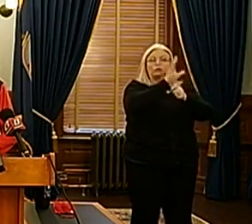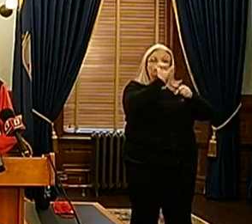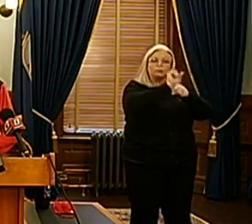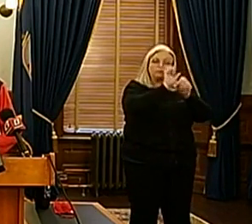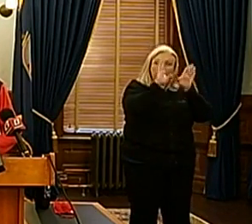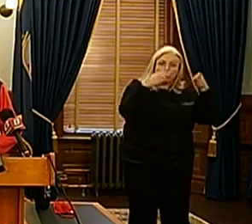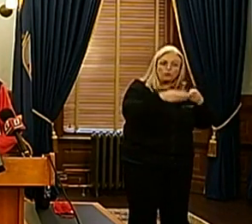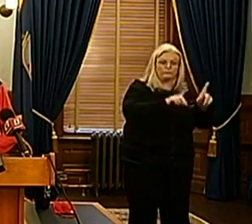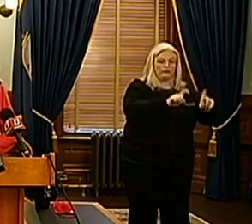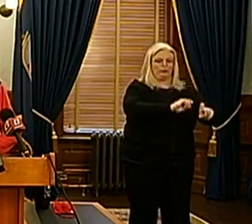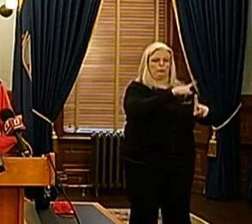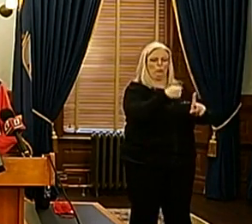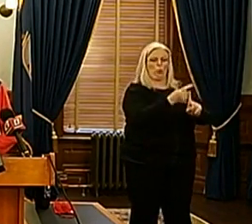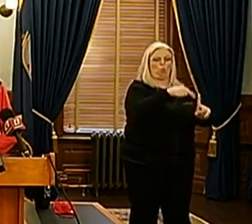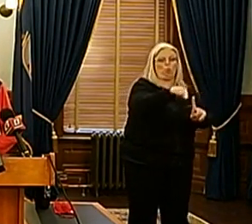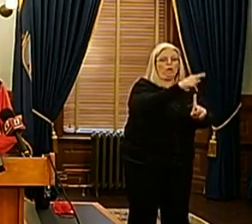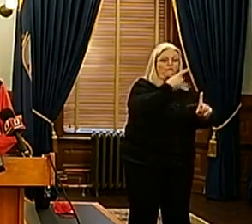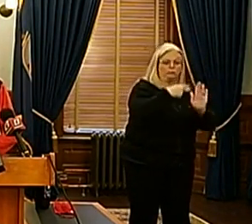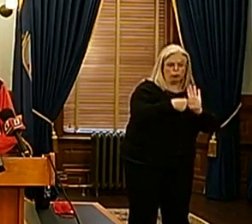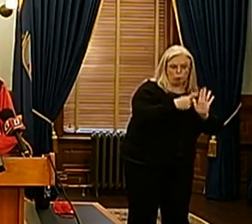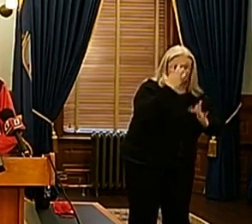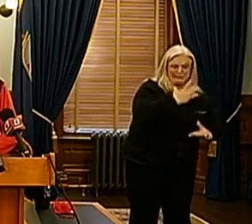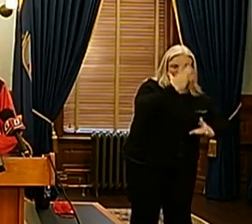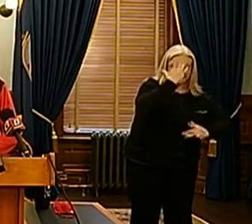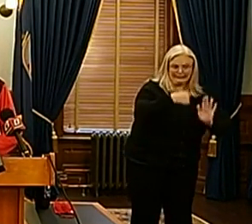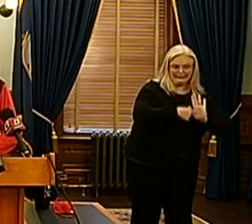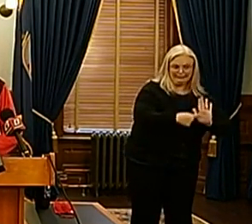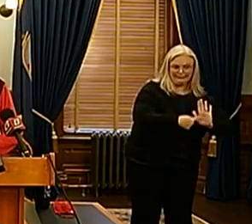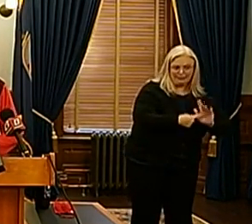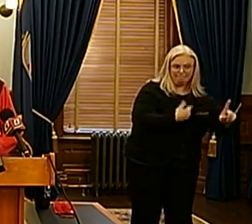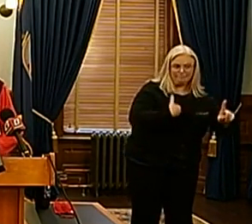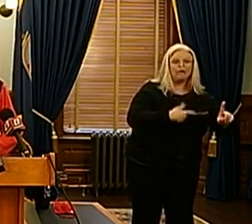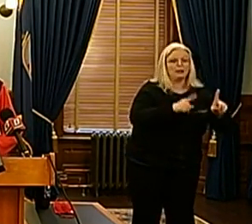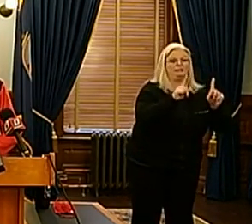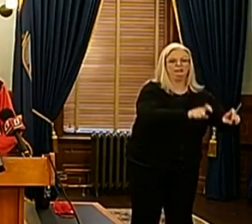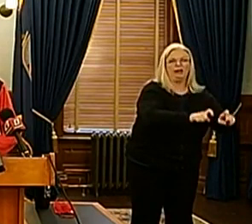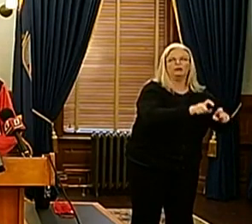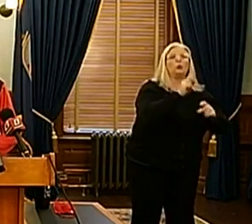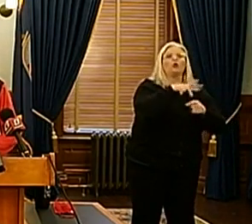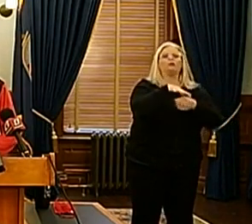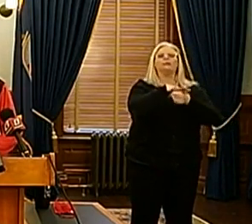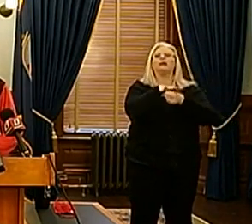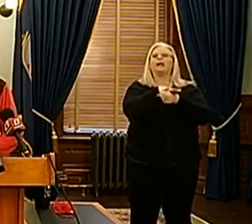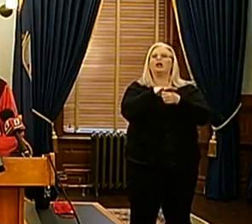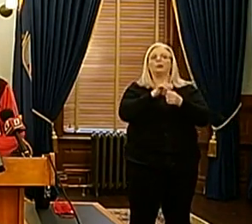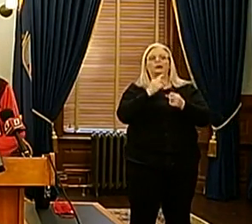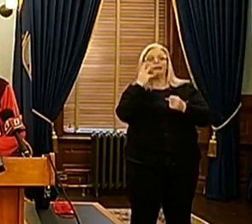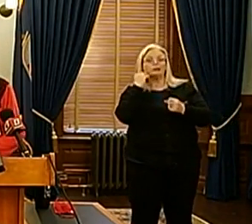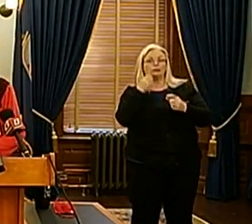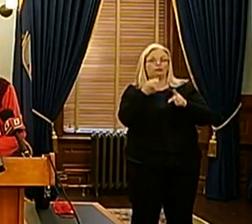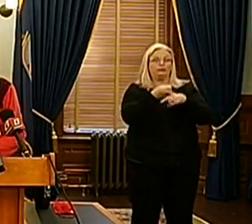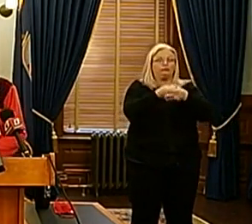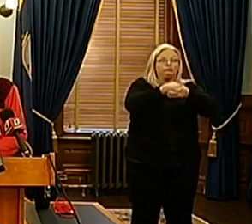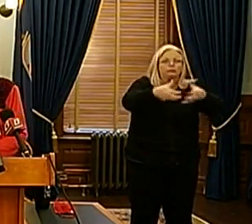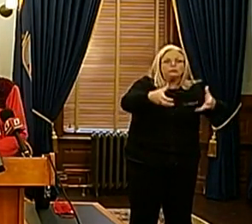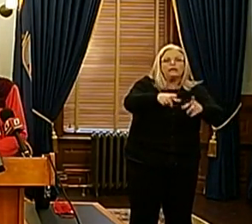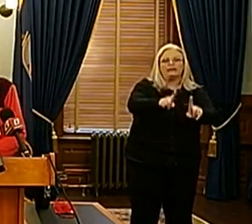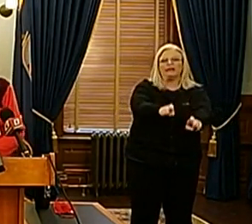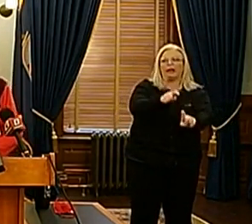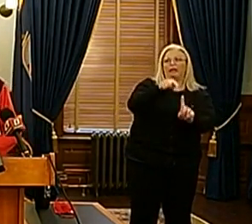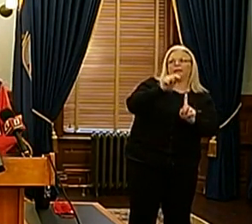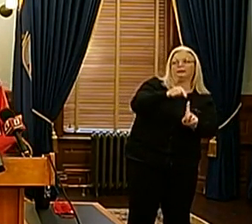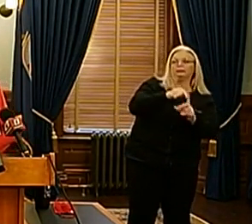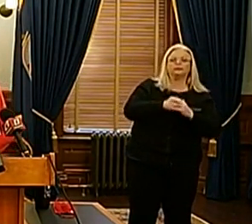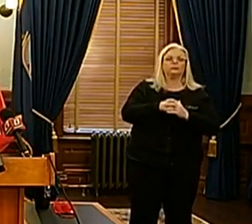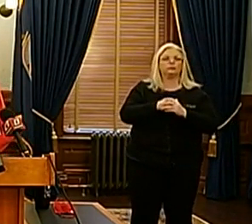on testing only those who have symptoms of COVID-19 or testing in areas where we're experiencing outbreaks.